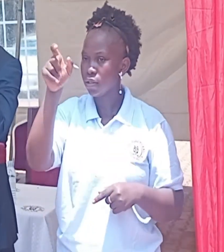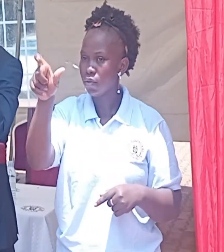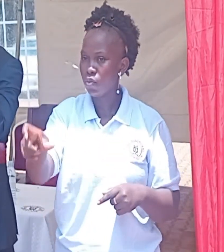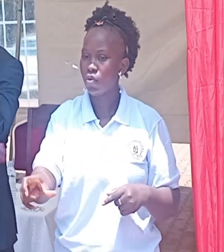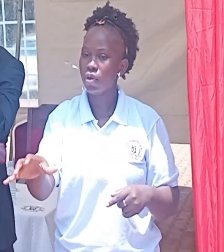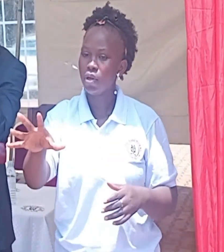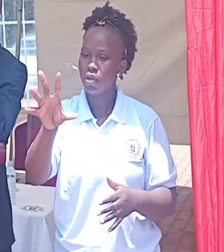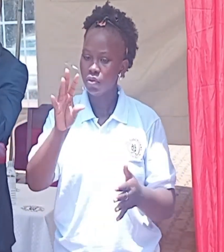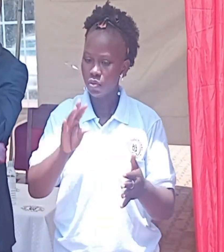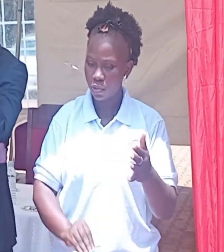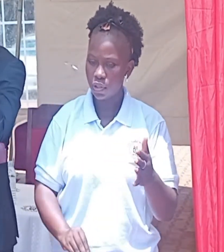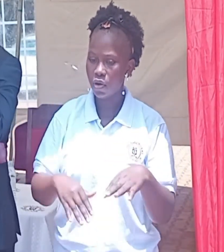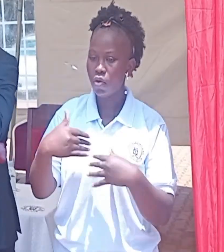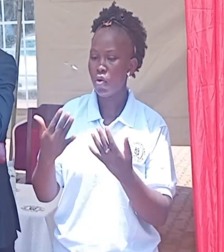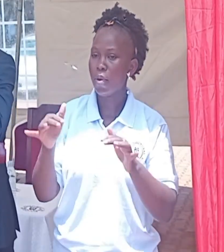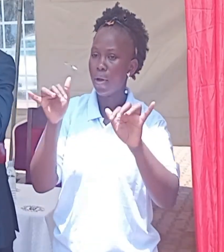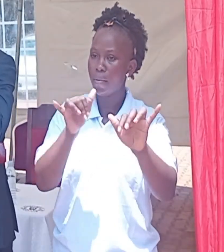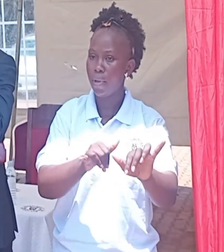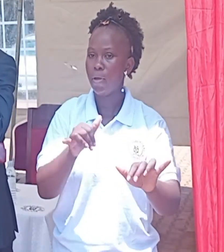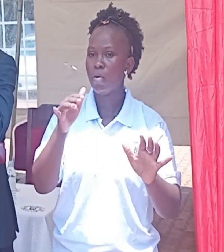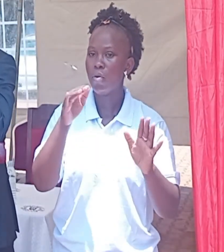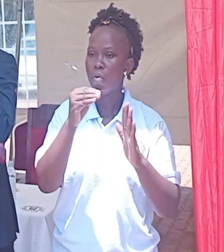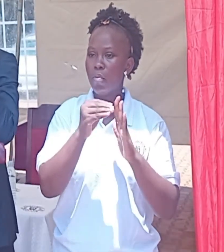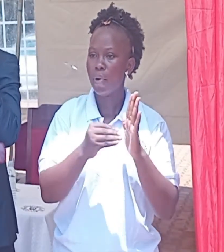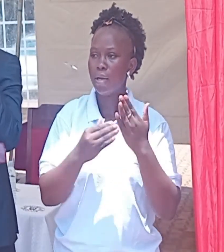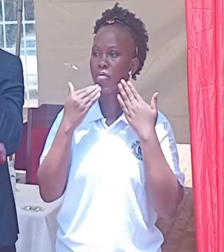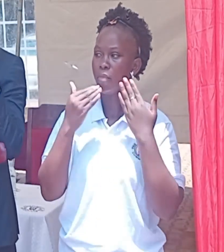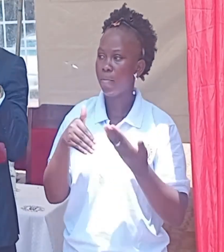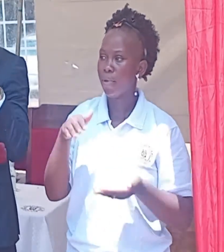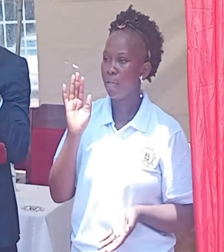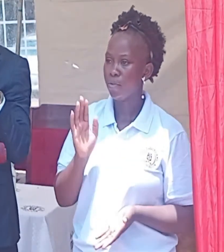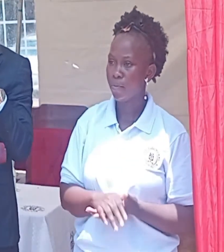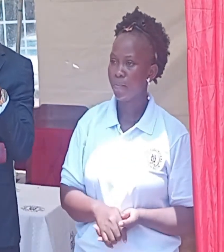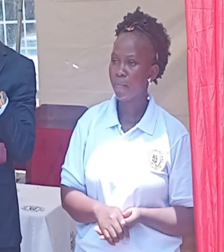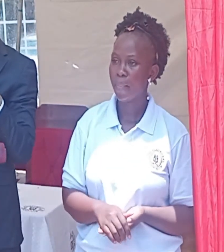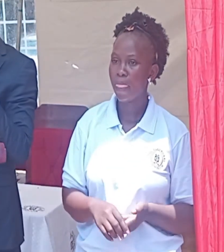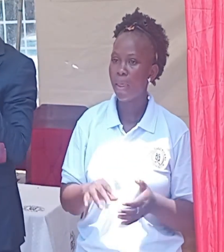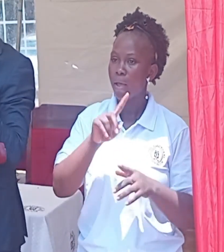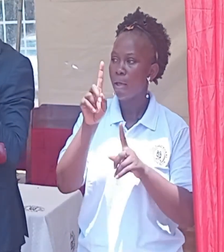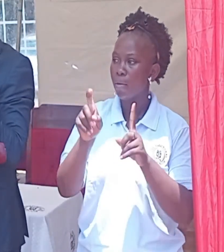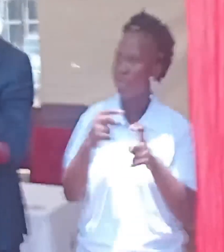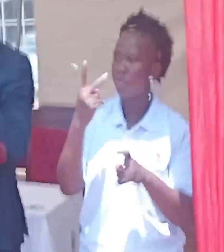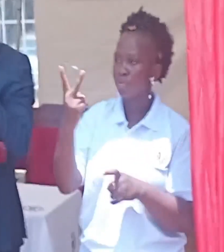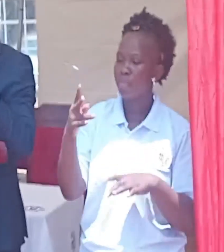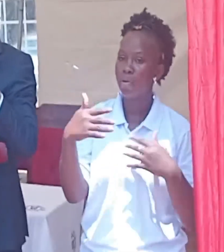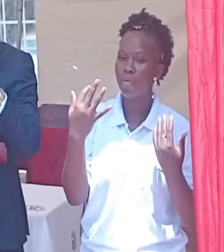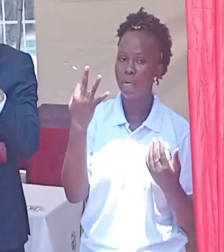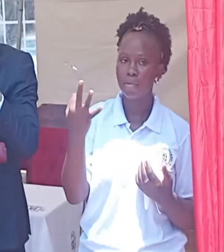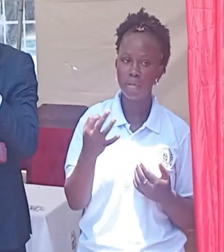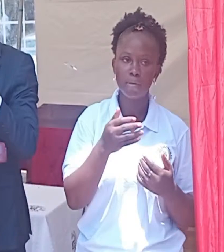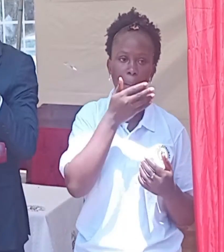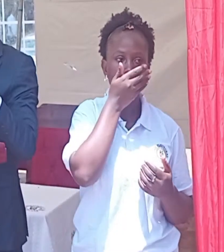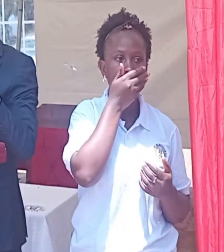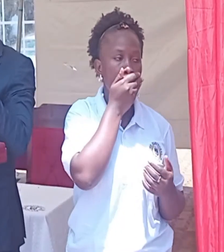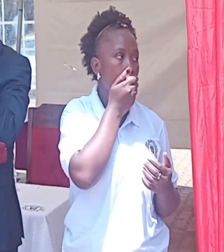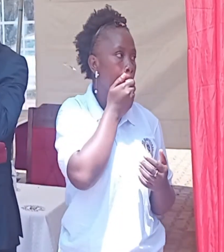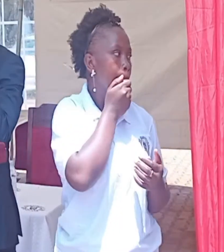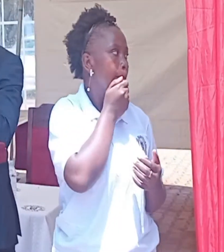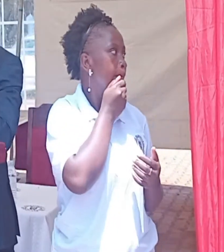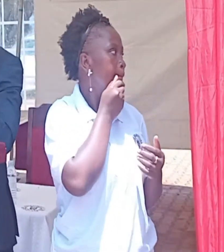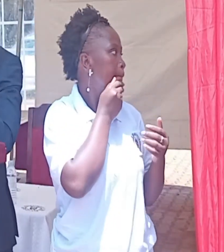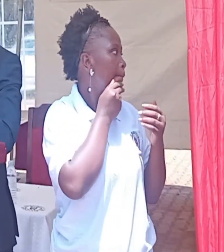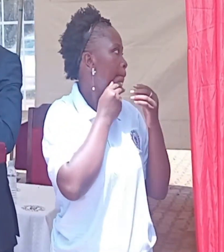tumugjayo oba abeera agenda kubeera ku balo. Mwebale nnyo, mwebale ddala. Ebibuuzo bibiri nga bisatu.